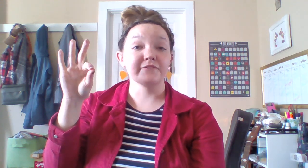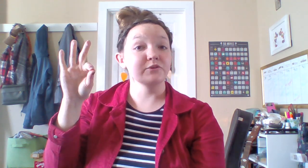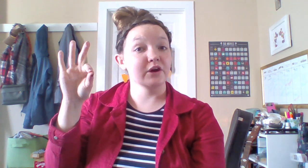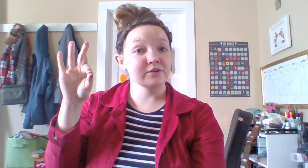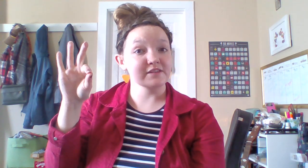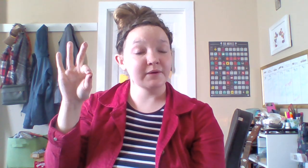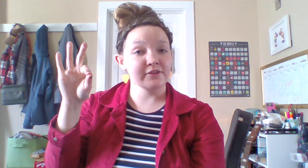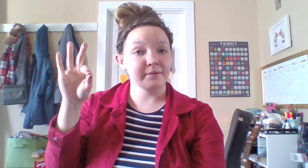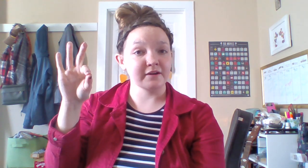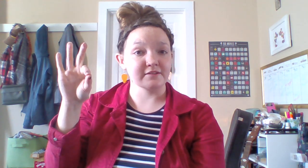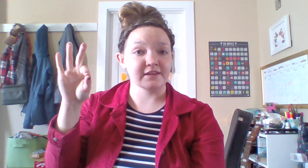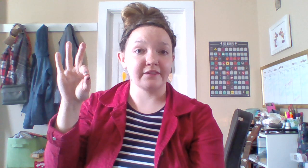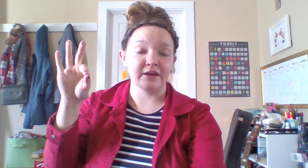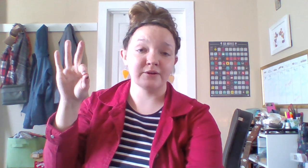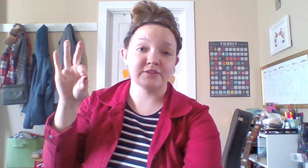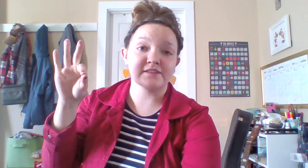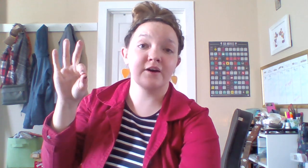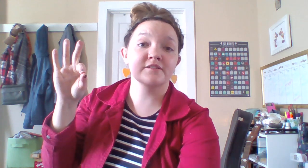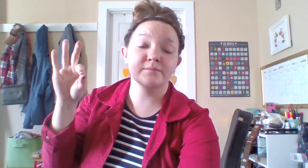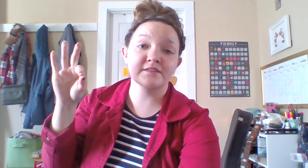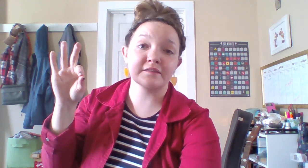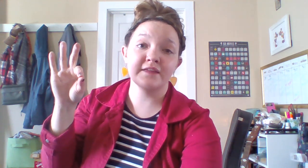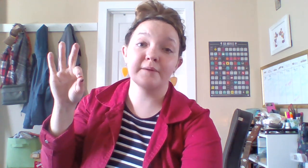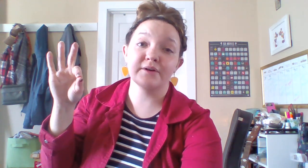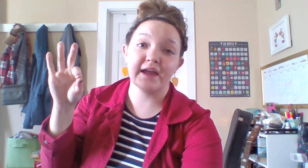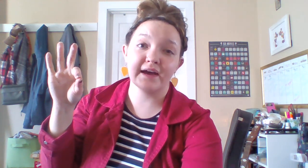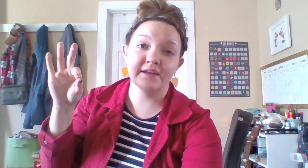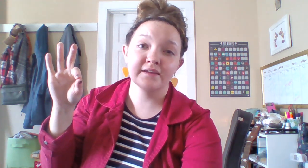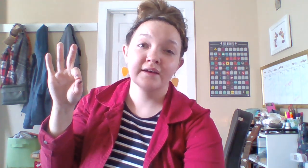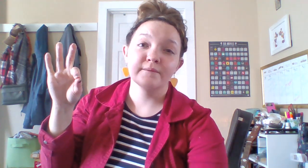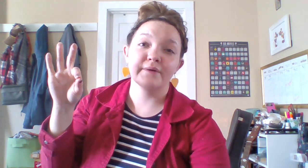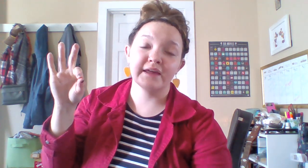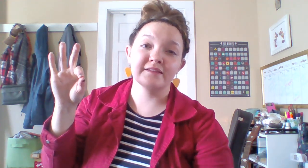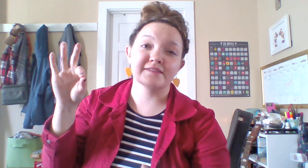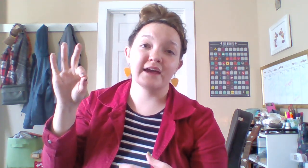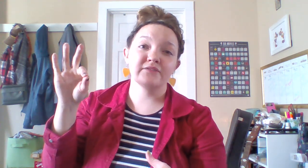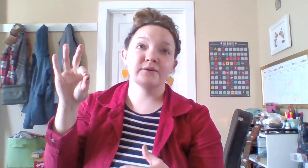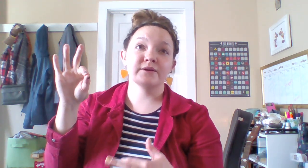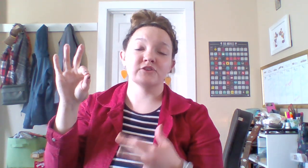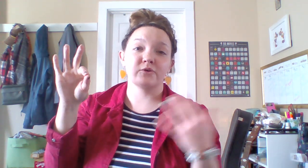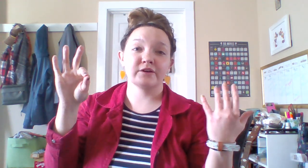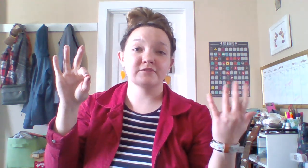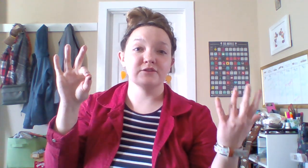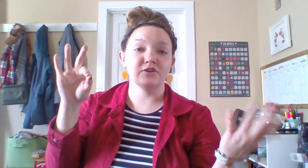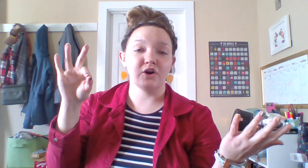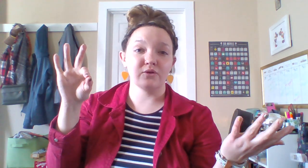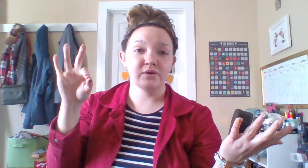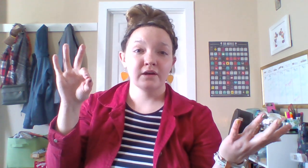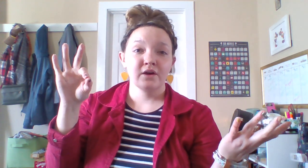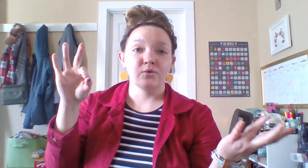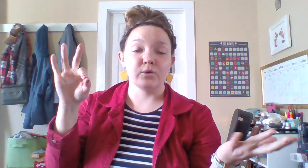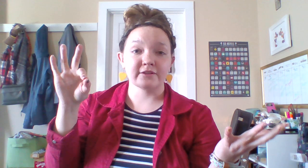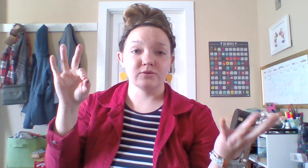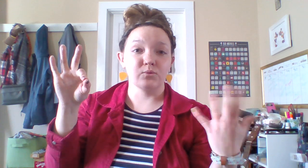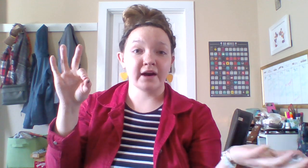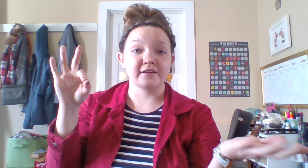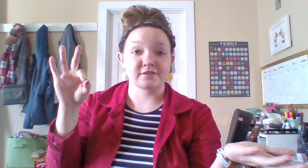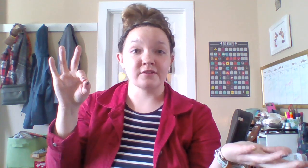you know some other parts of sign language, this also means number 9, but in sign language, in order to know what a certain